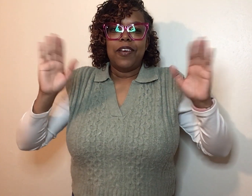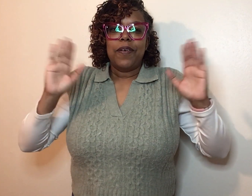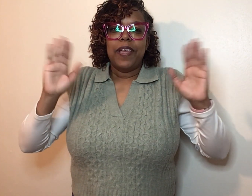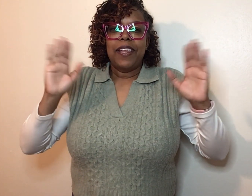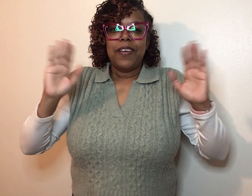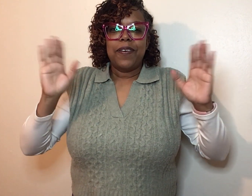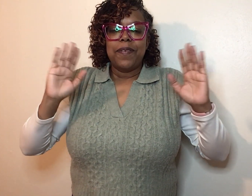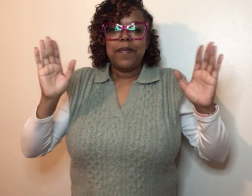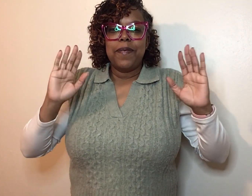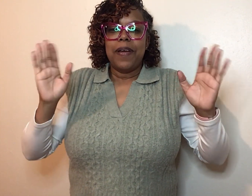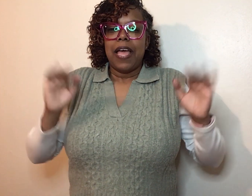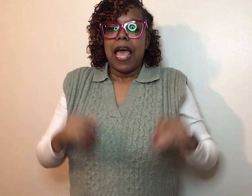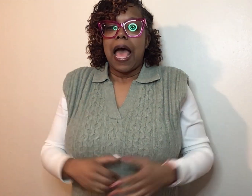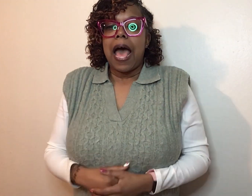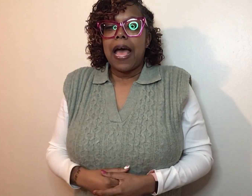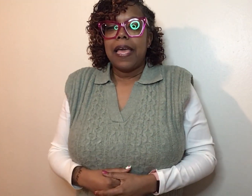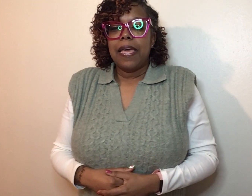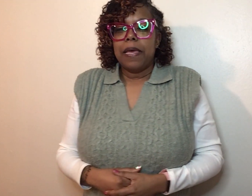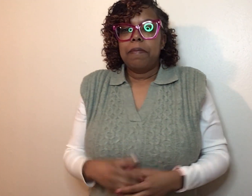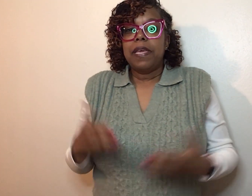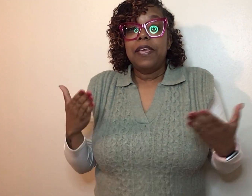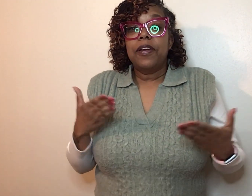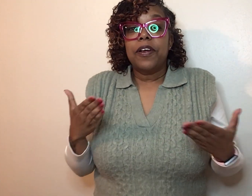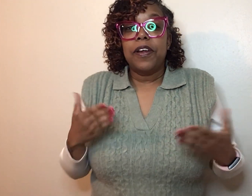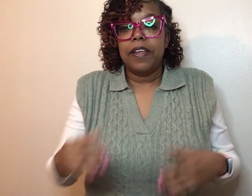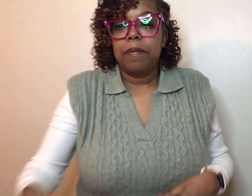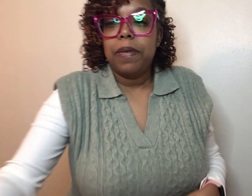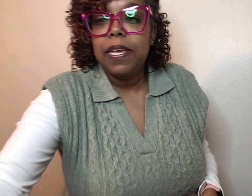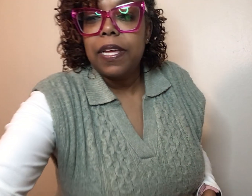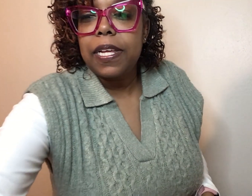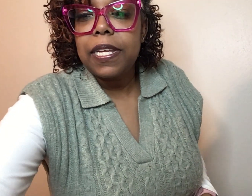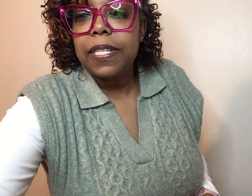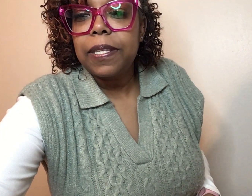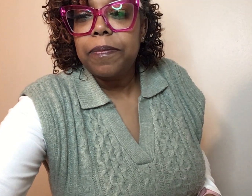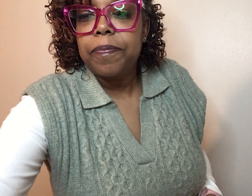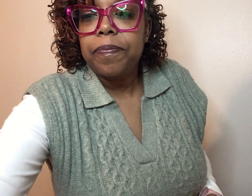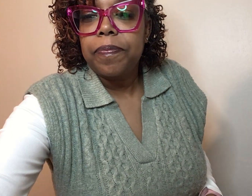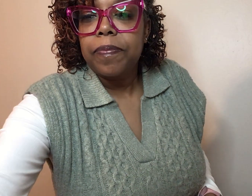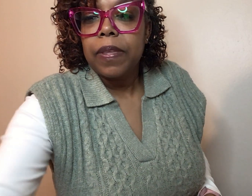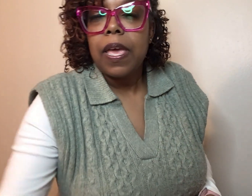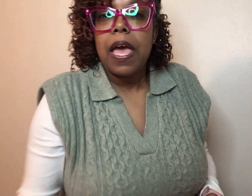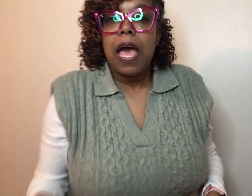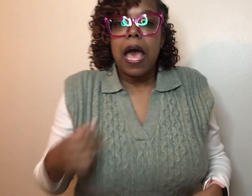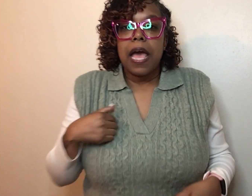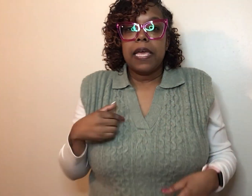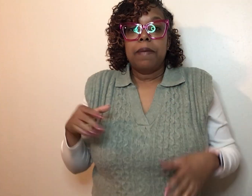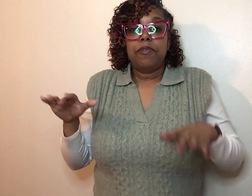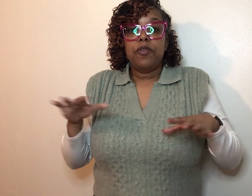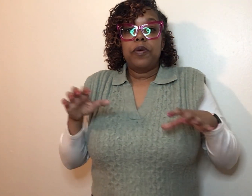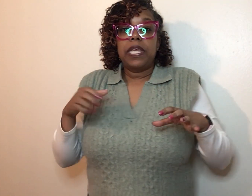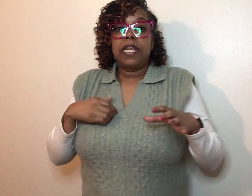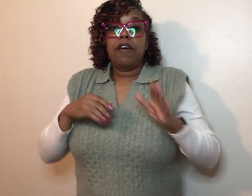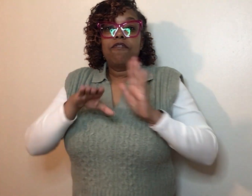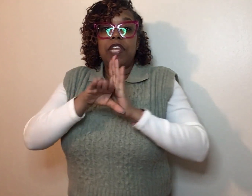Hello, hello. I am here because I am doing a